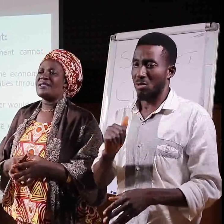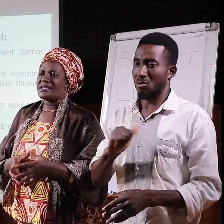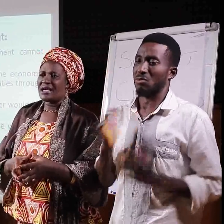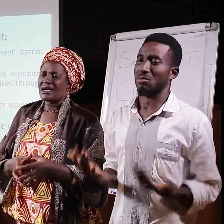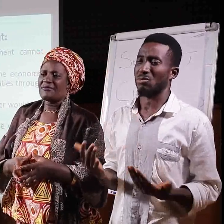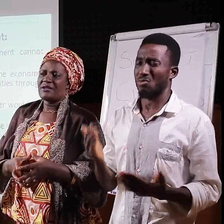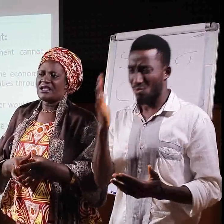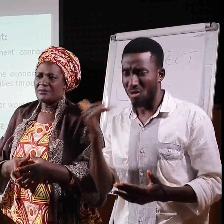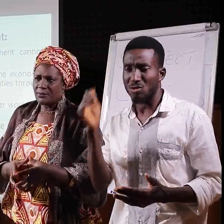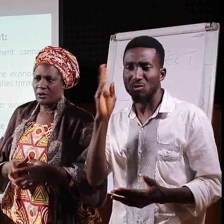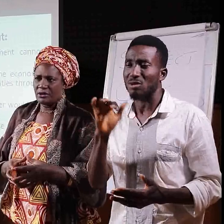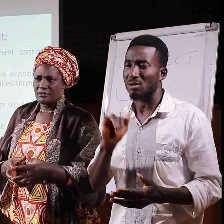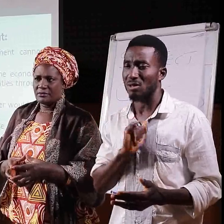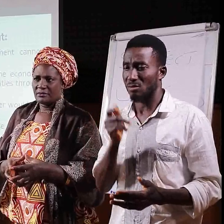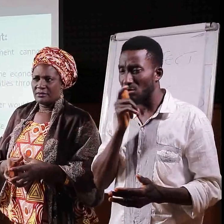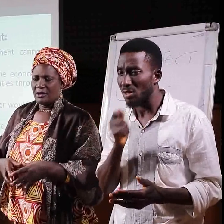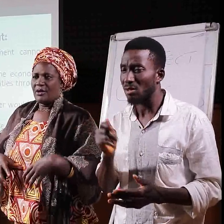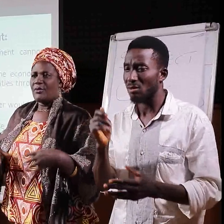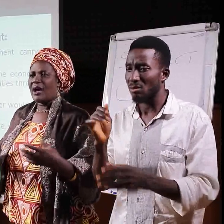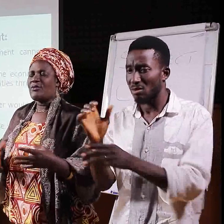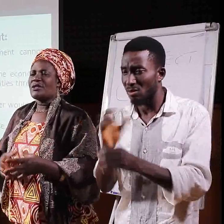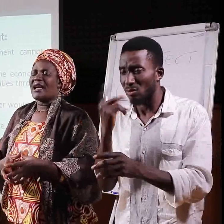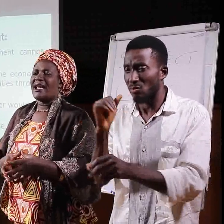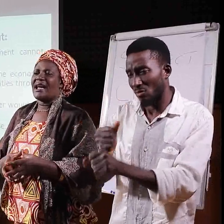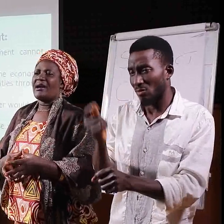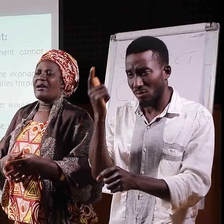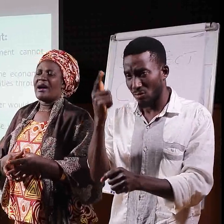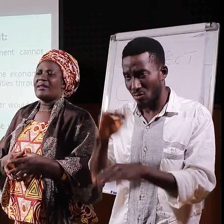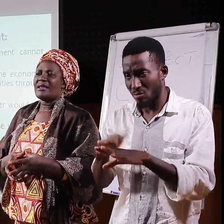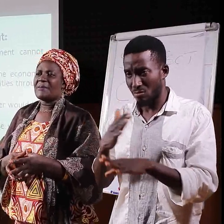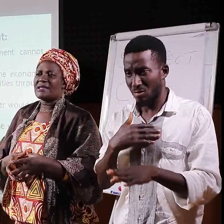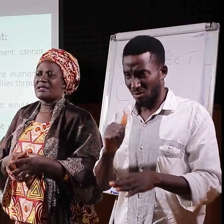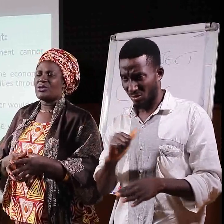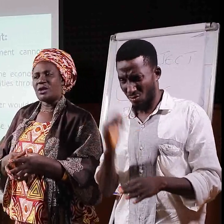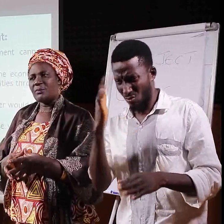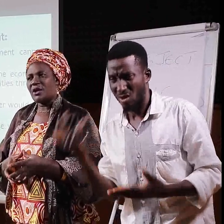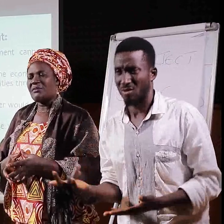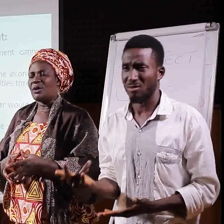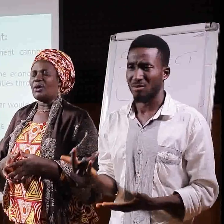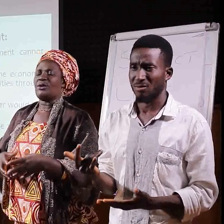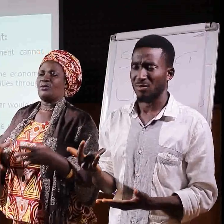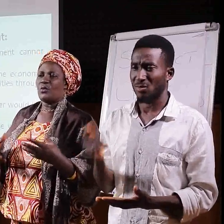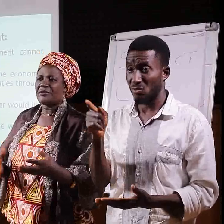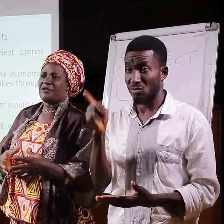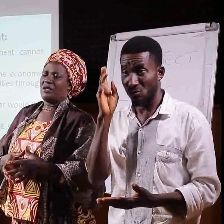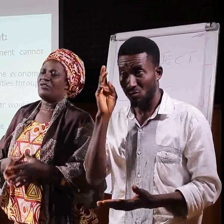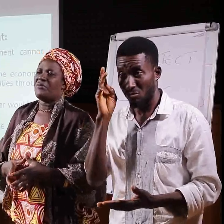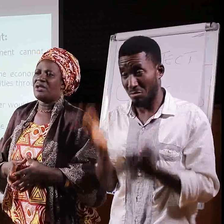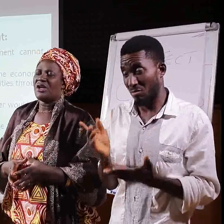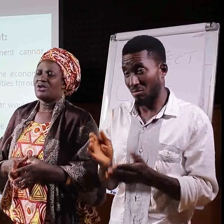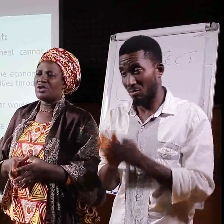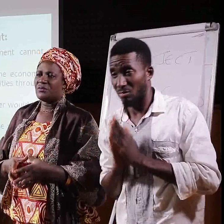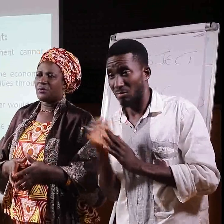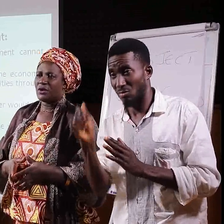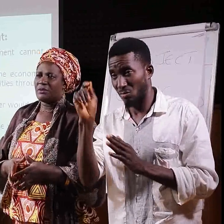I be self-employed? Why won't I allow another person to employ me or wait for the